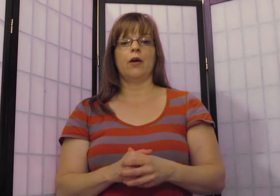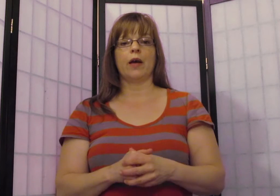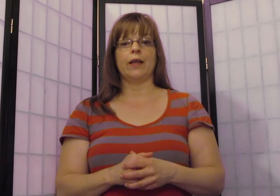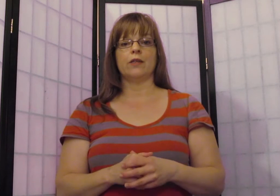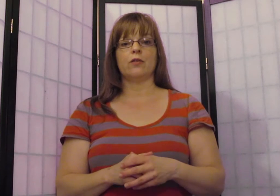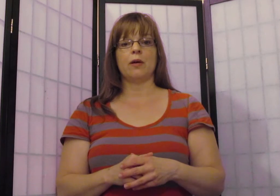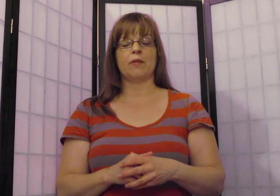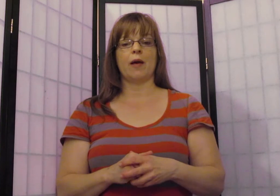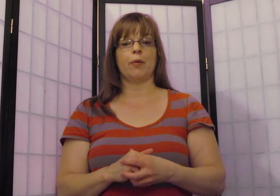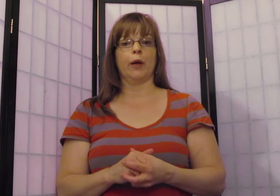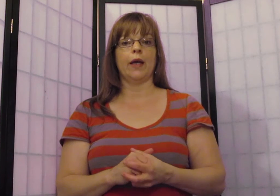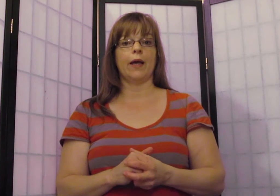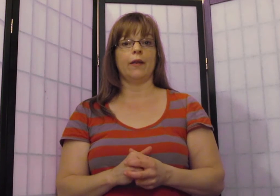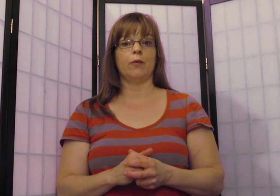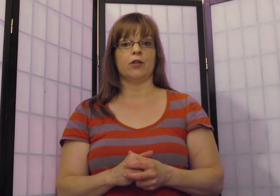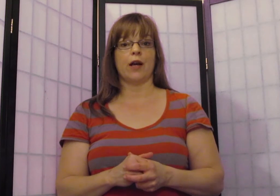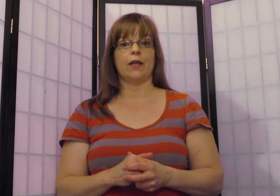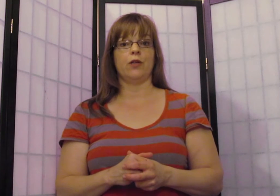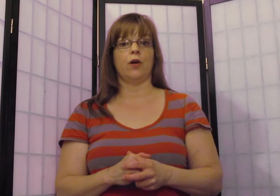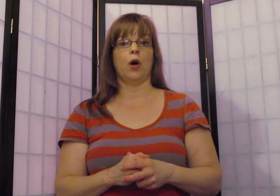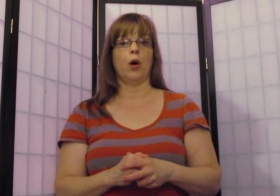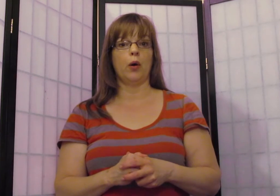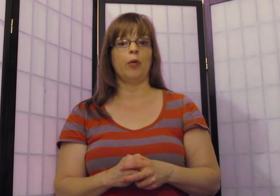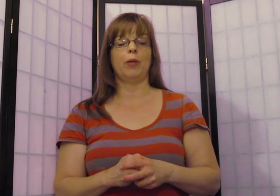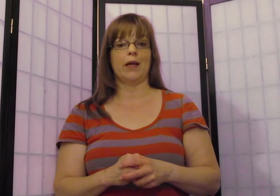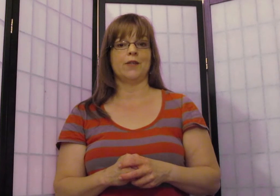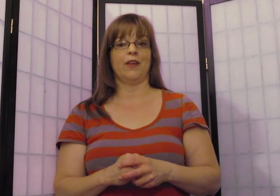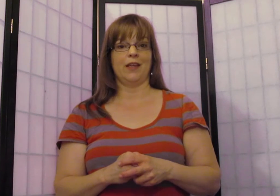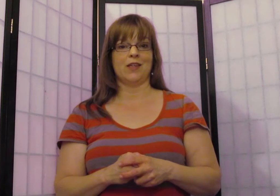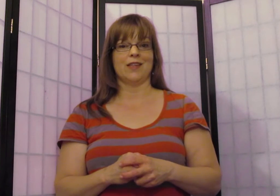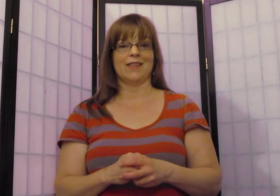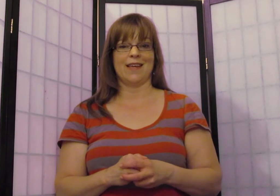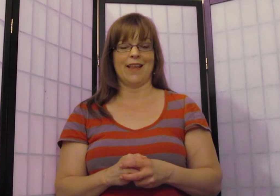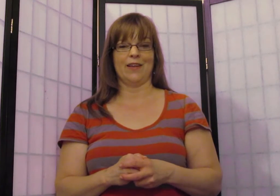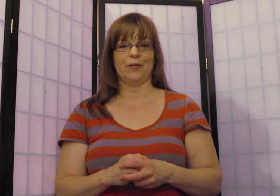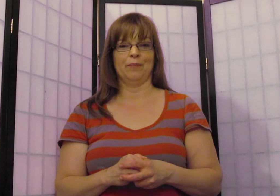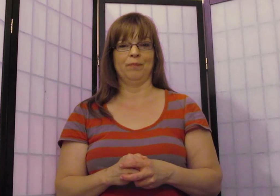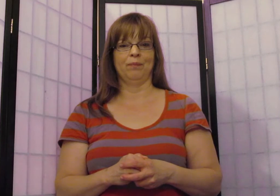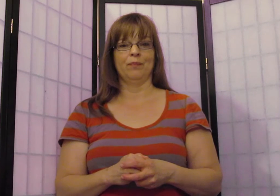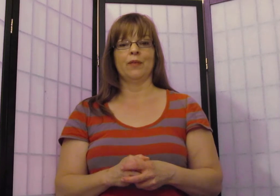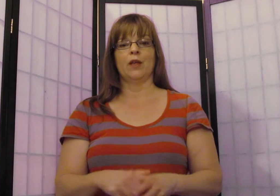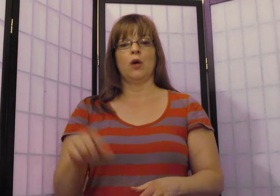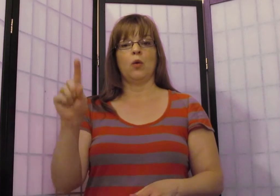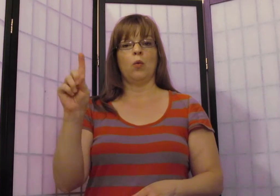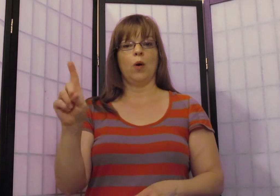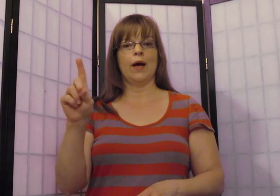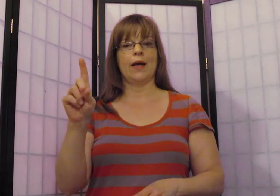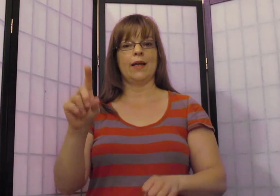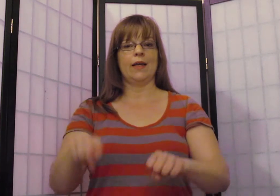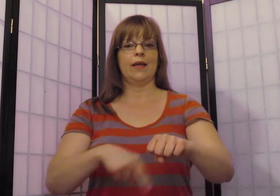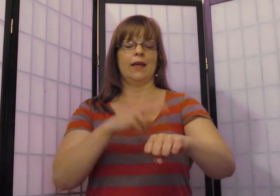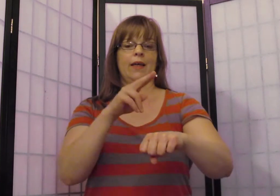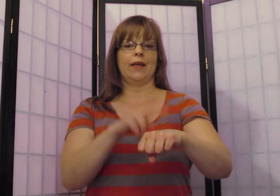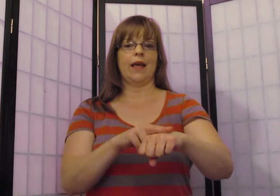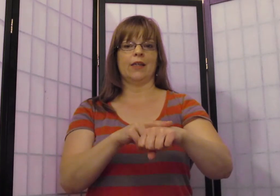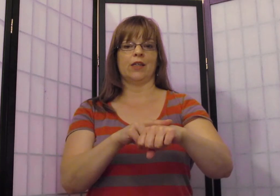Okay, let's do up to that point, and then we'll try to do the whole Pledge of Allegiance together. One